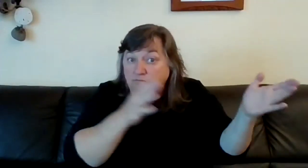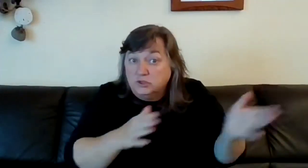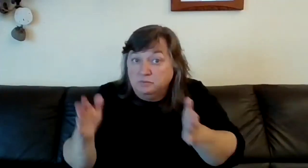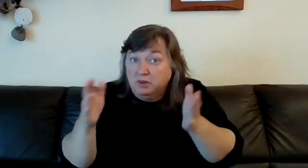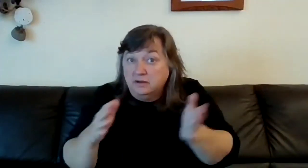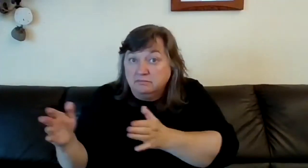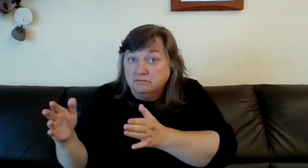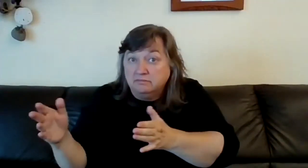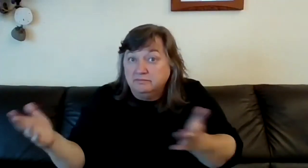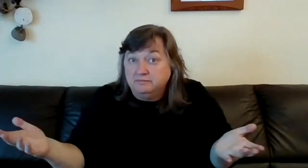What's your plan?